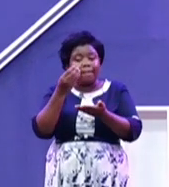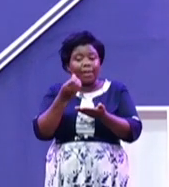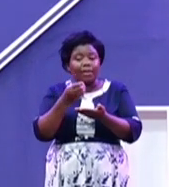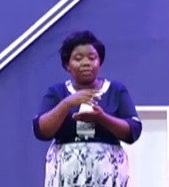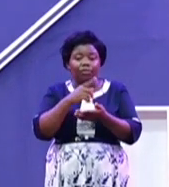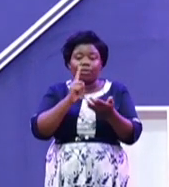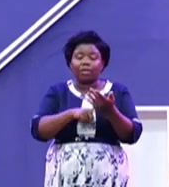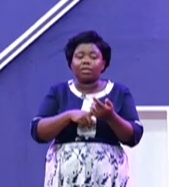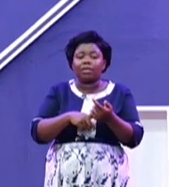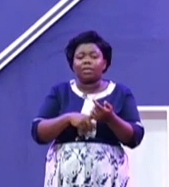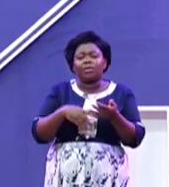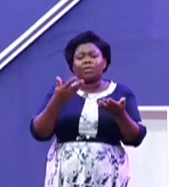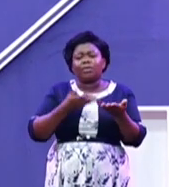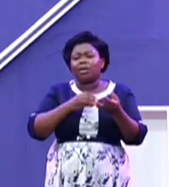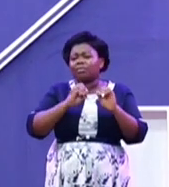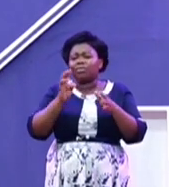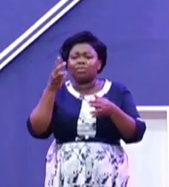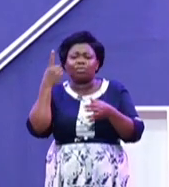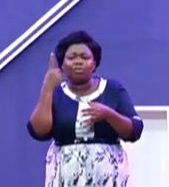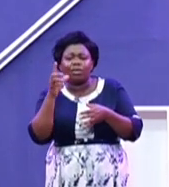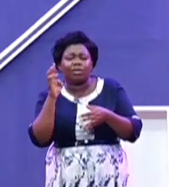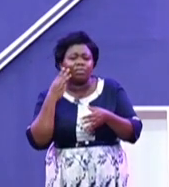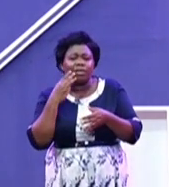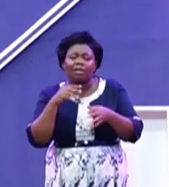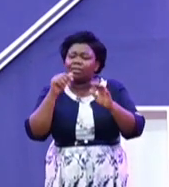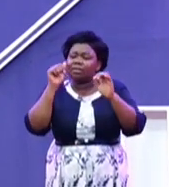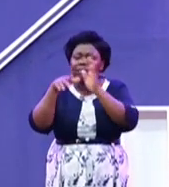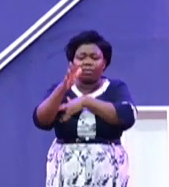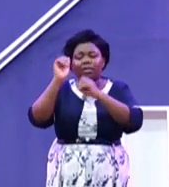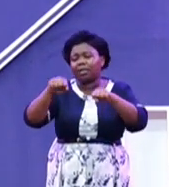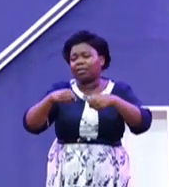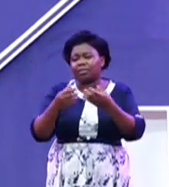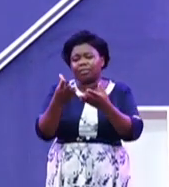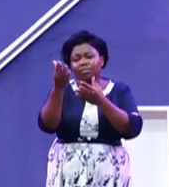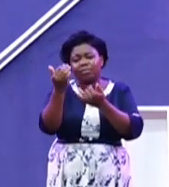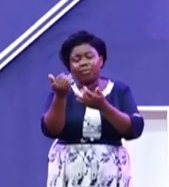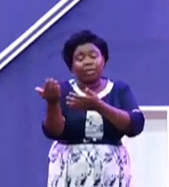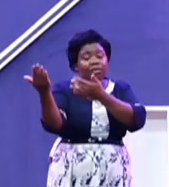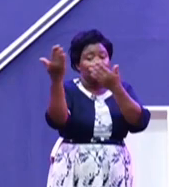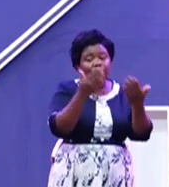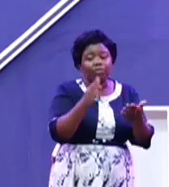tofunanga ku miliyoni kati Katonda akusuubira okujja n'ebbaasa ya miliyoni eriyo gw'amanyi